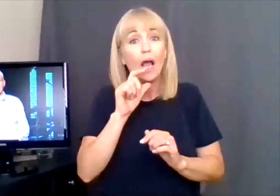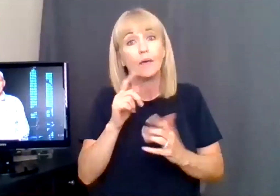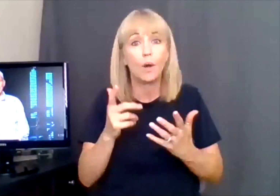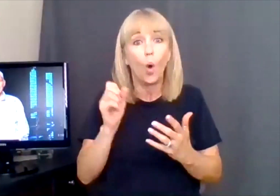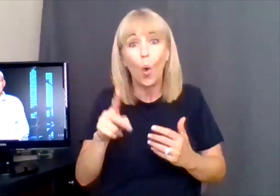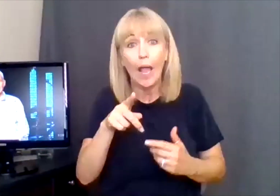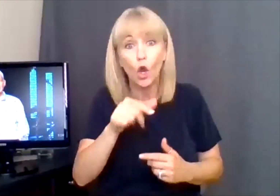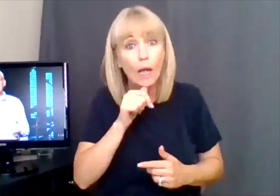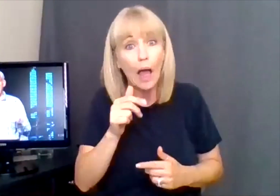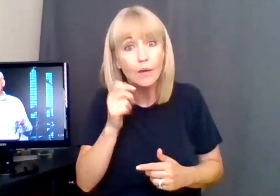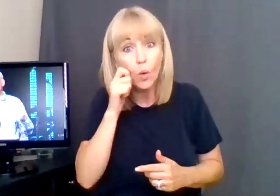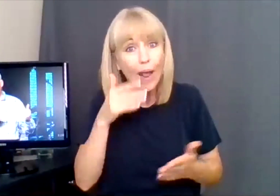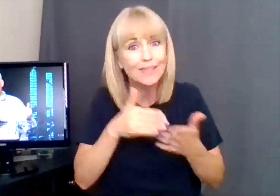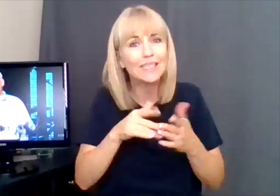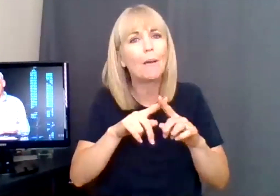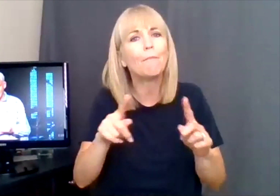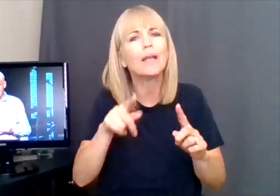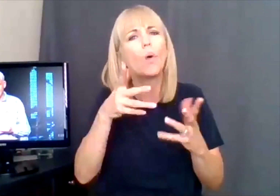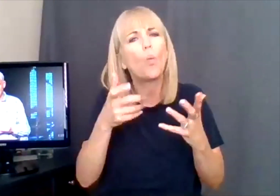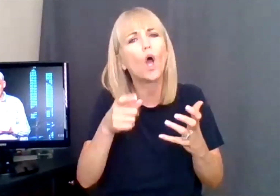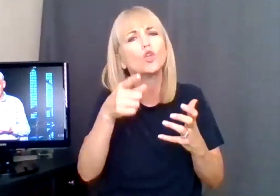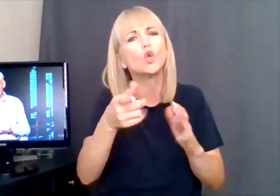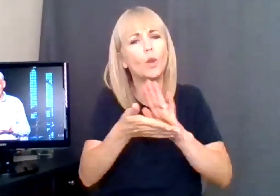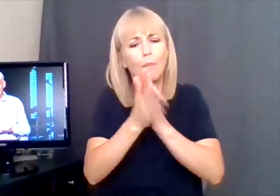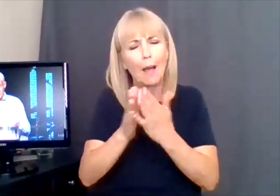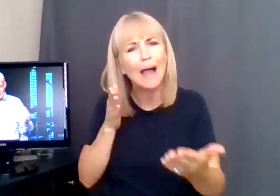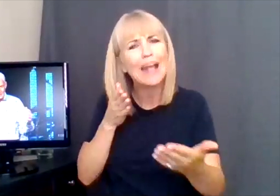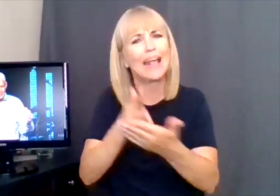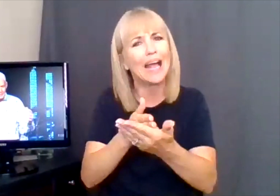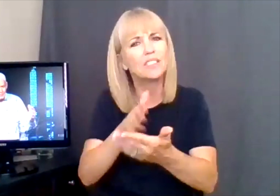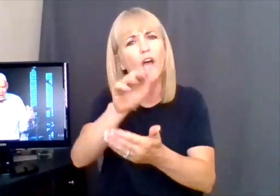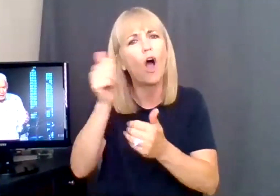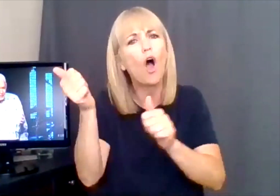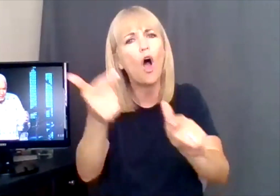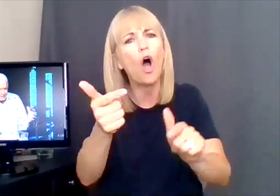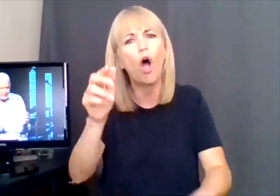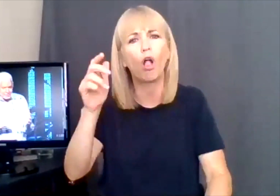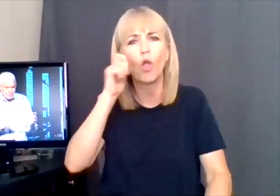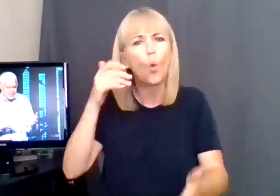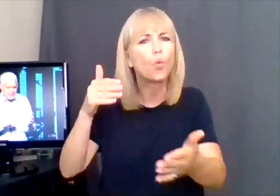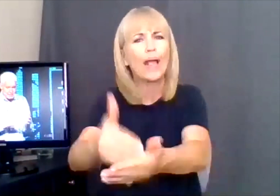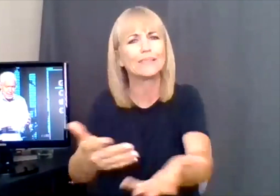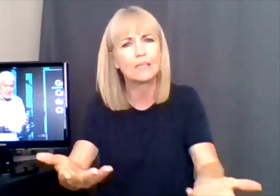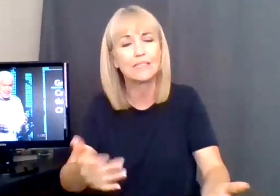be racist, but to be anti-racist. You see, if I'm walking down the street and I see